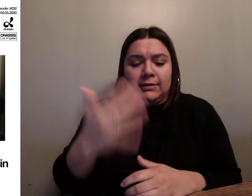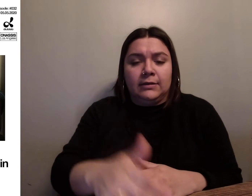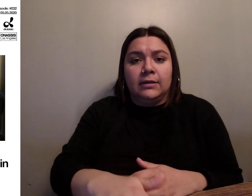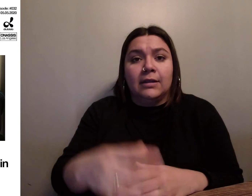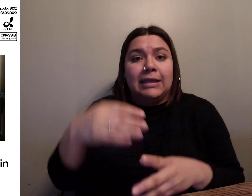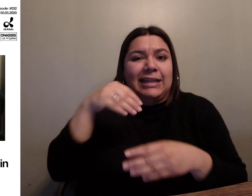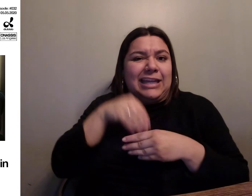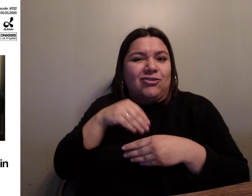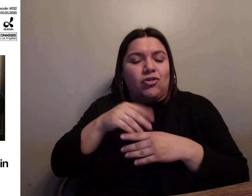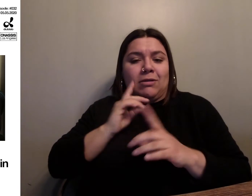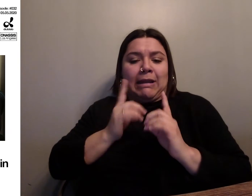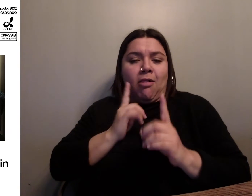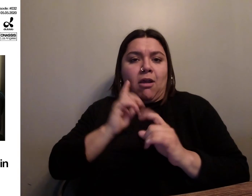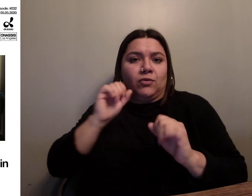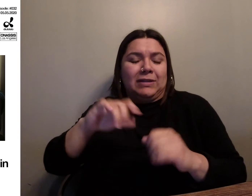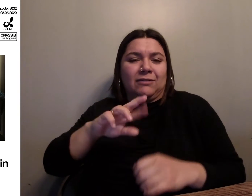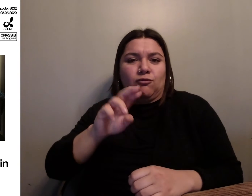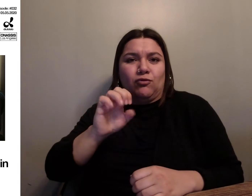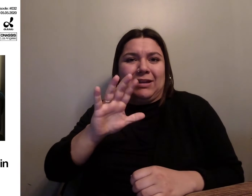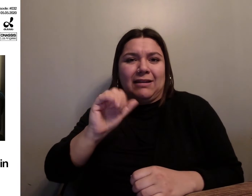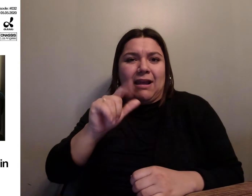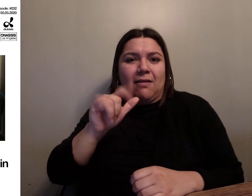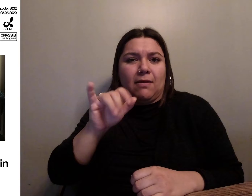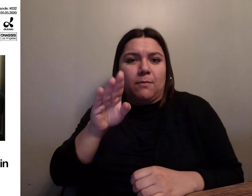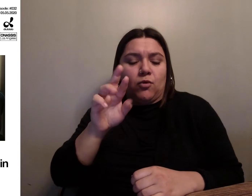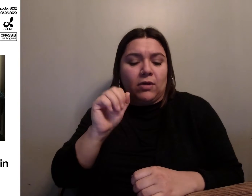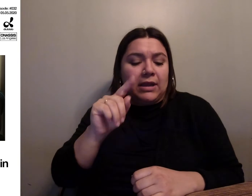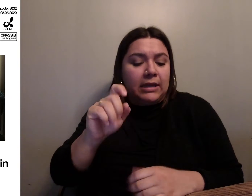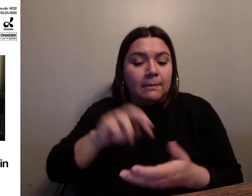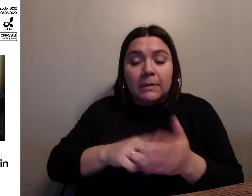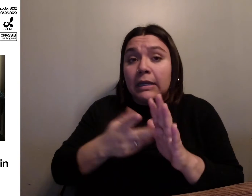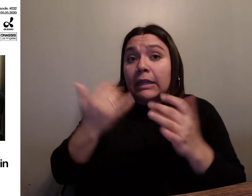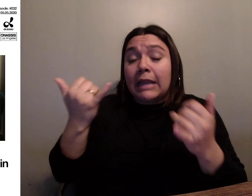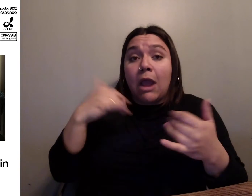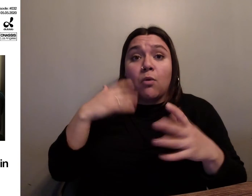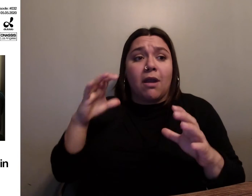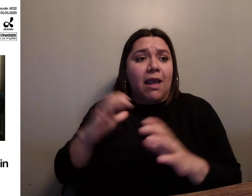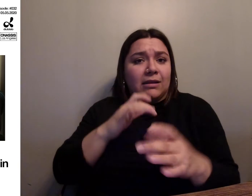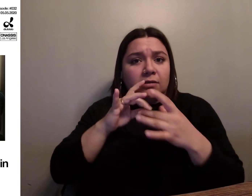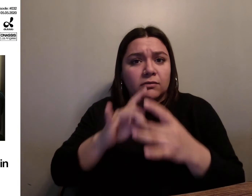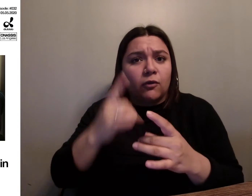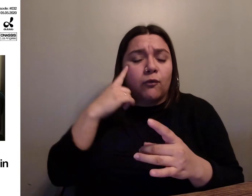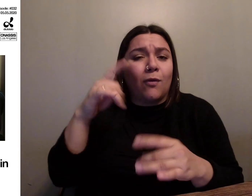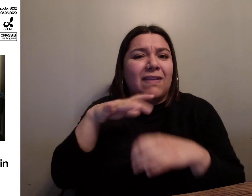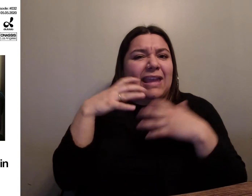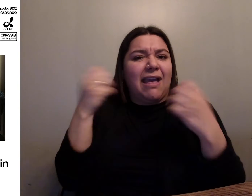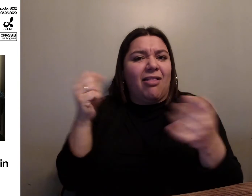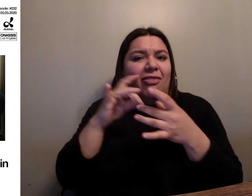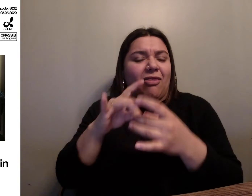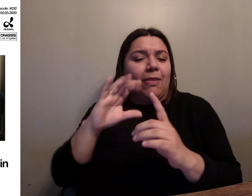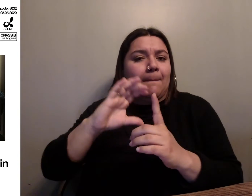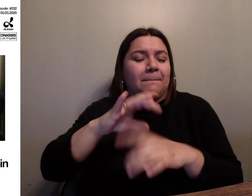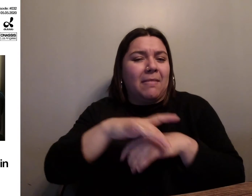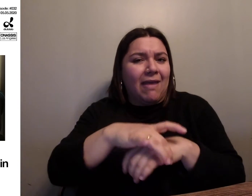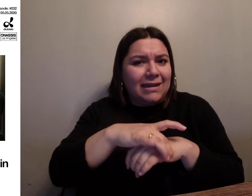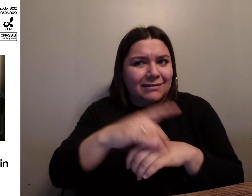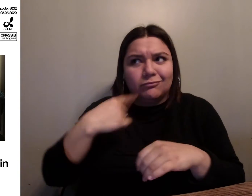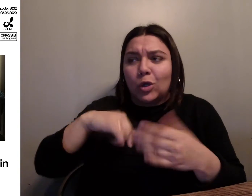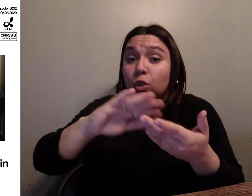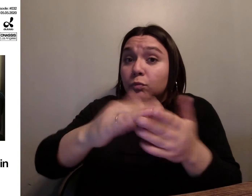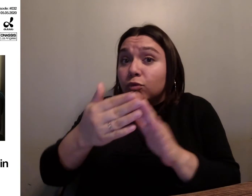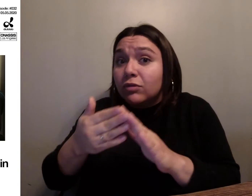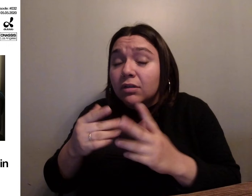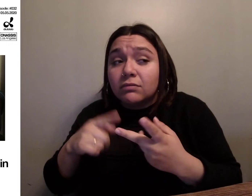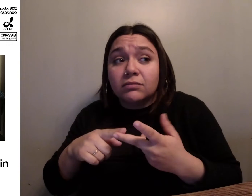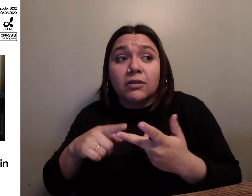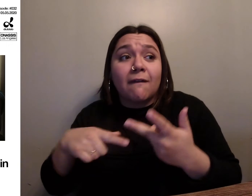or our community, or our family, or our neighbors and loved ones? And these are the key issues that we